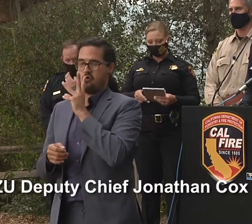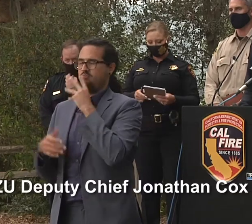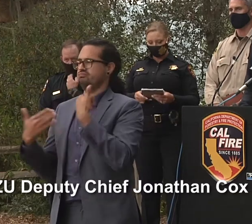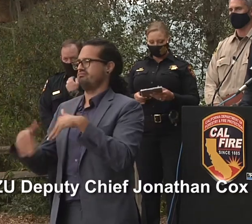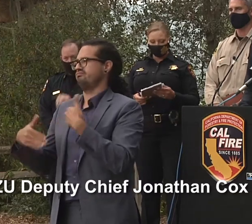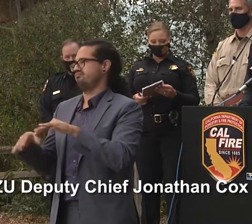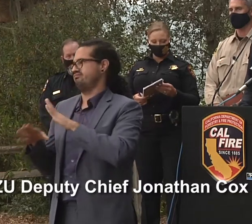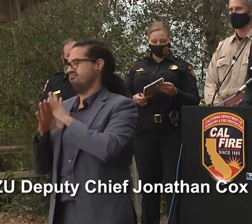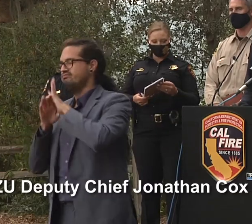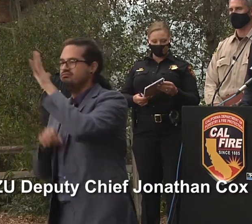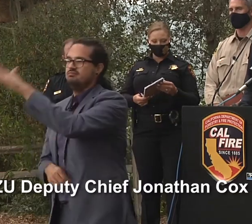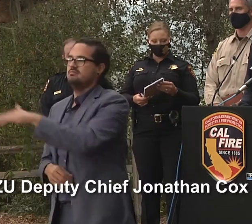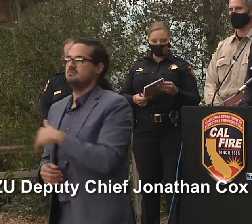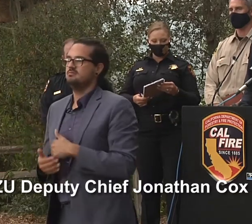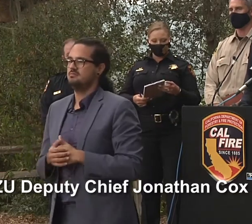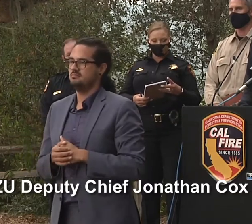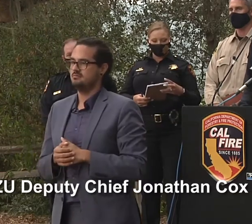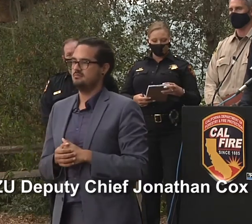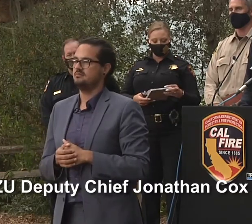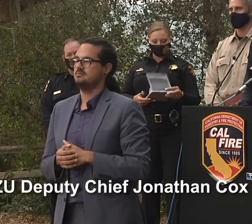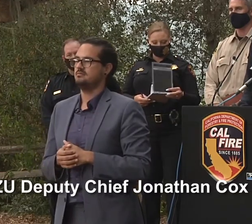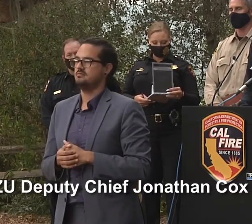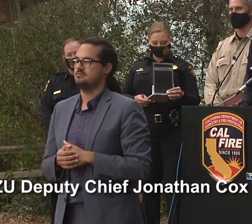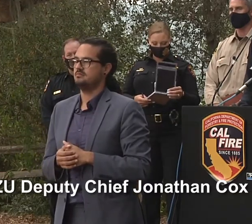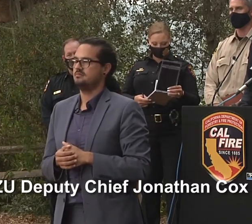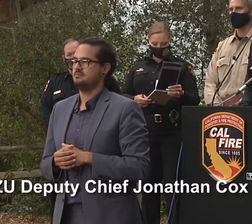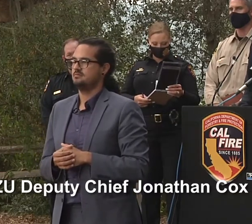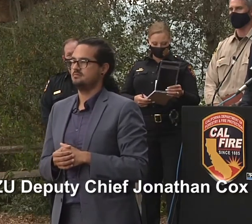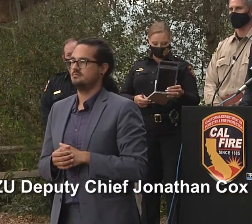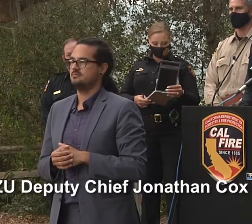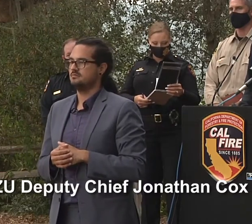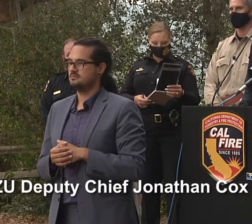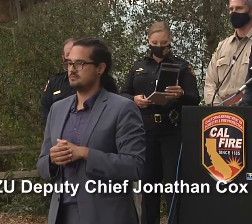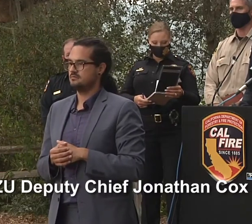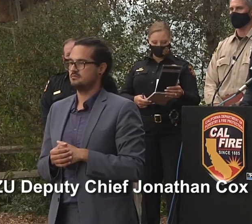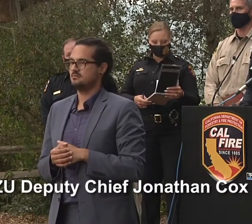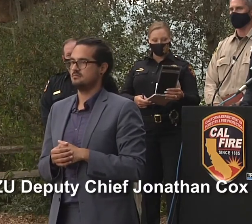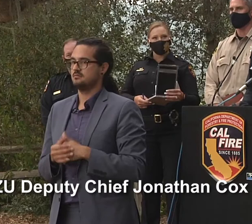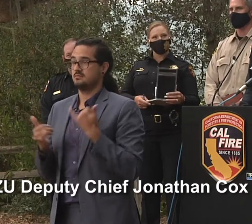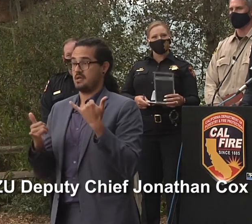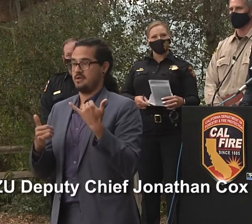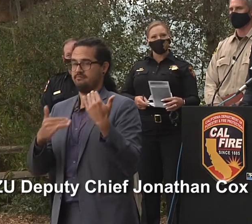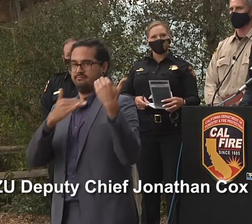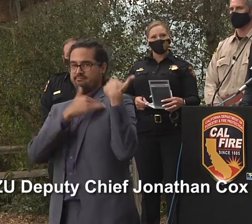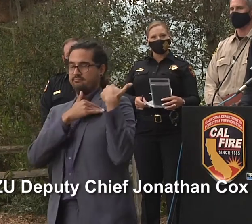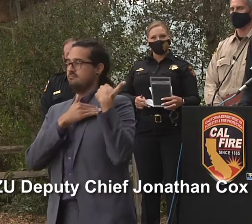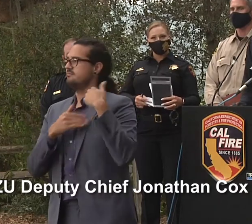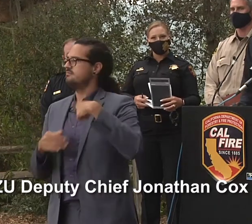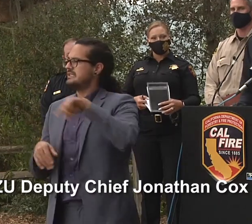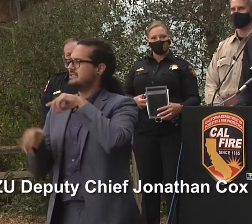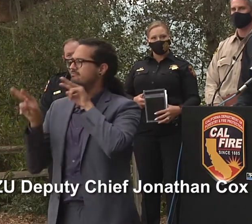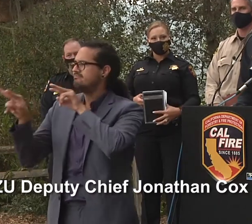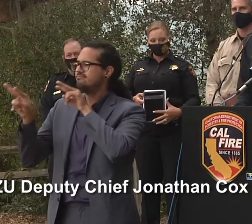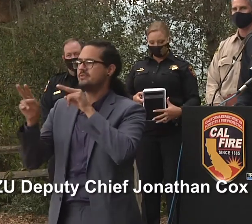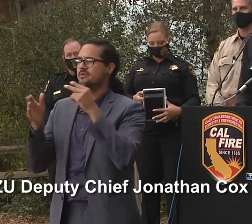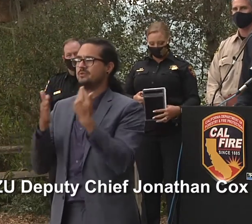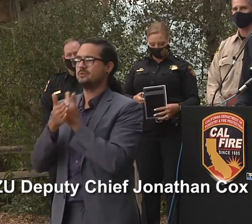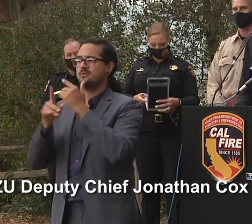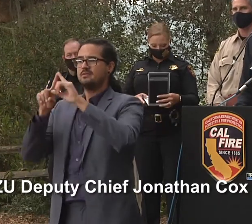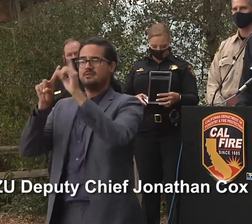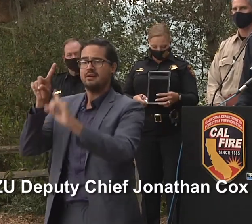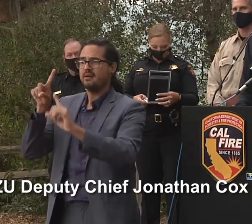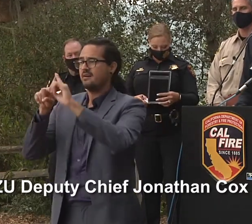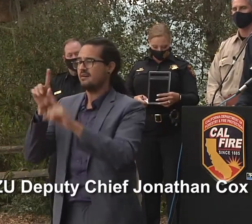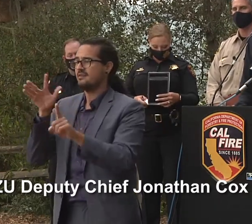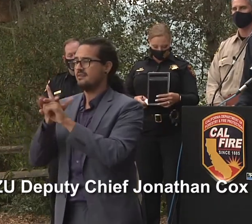assigned to the lightning siege in the state, as well as 12 specific hand crews, much needed hand crews from the California National